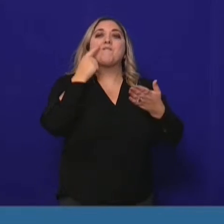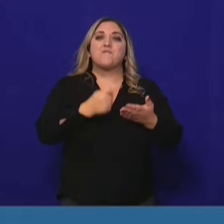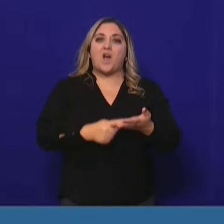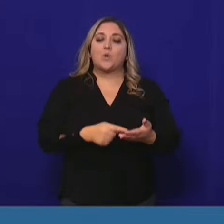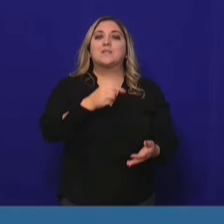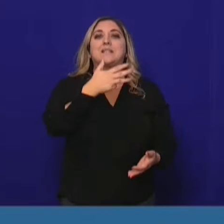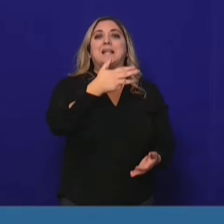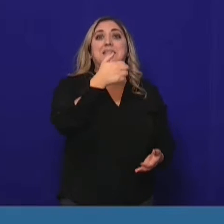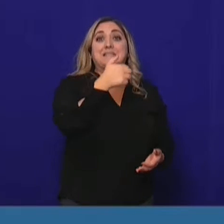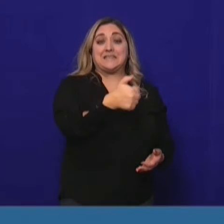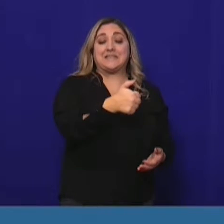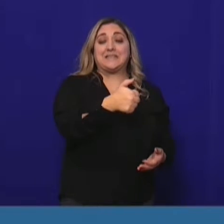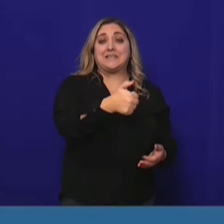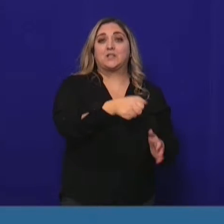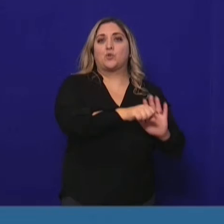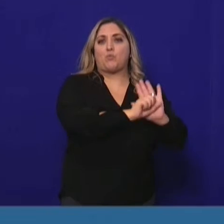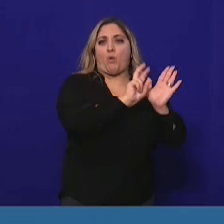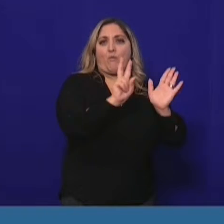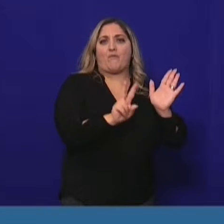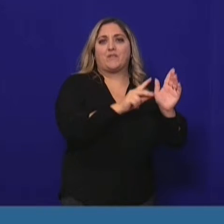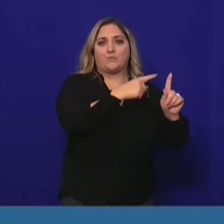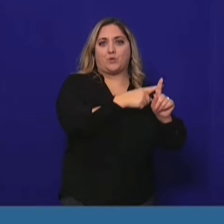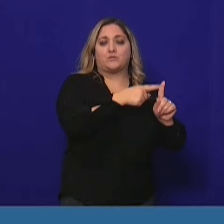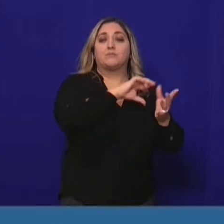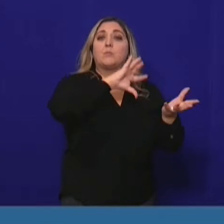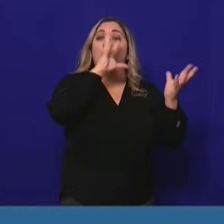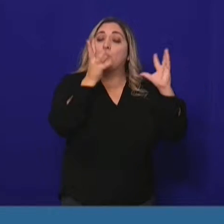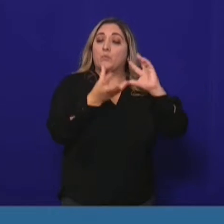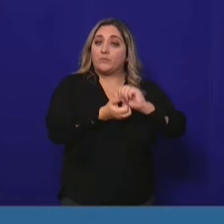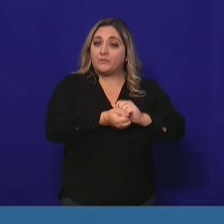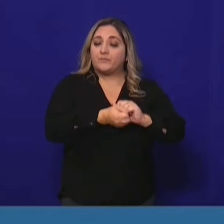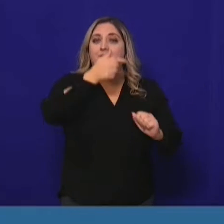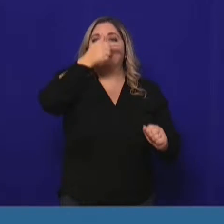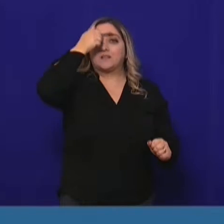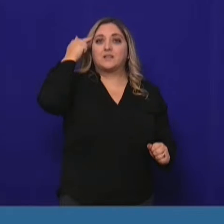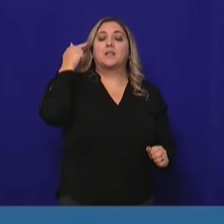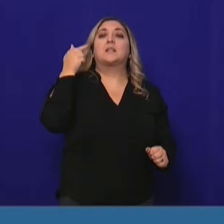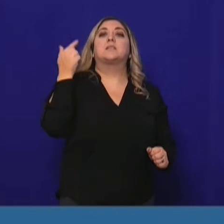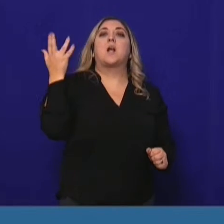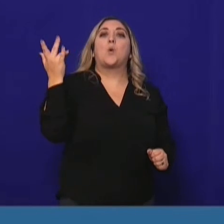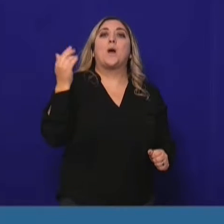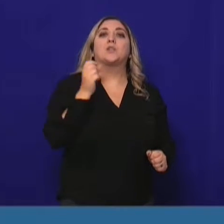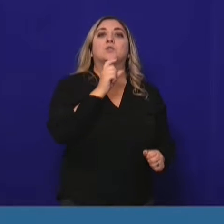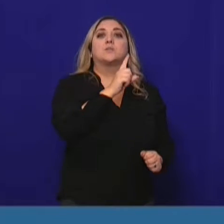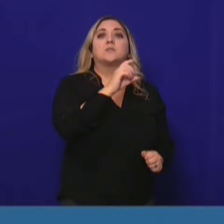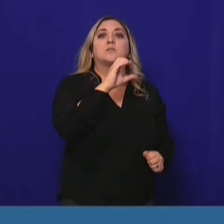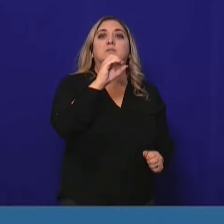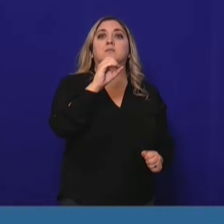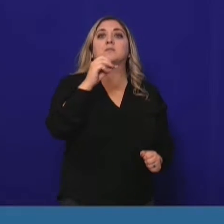these tests, 96 persons resulted positive. So the total number of tests is